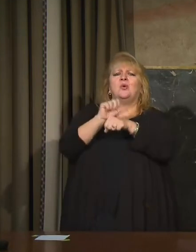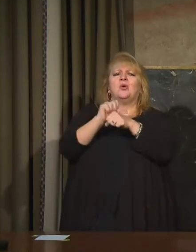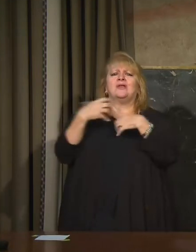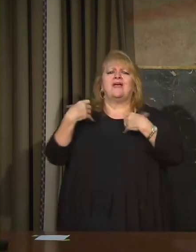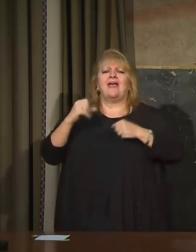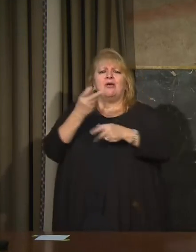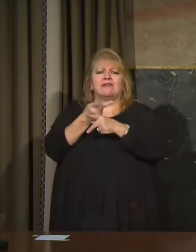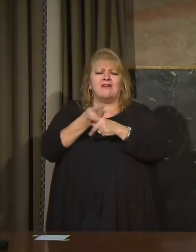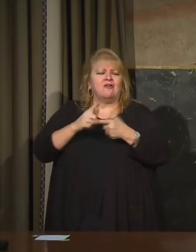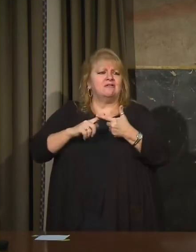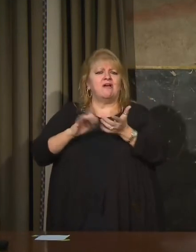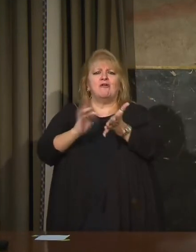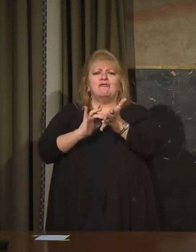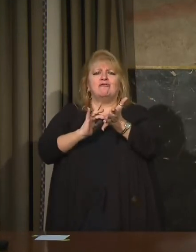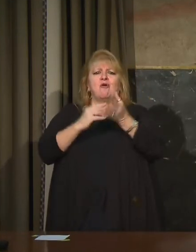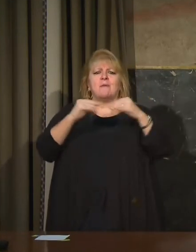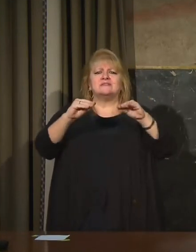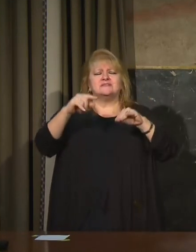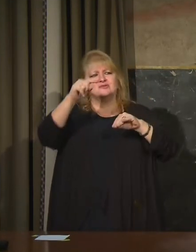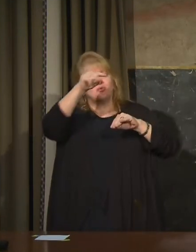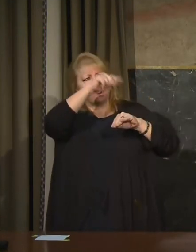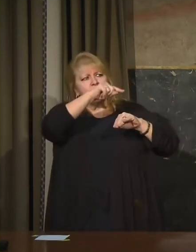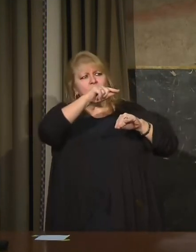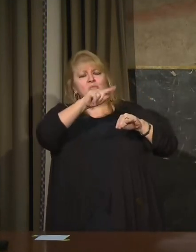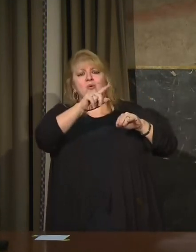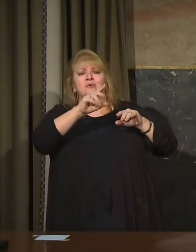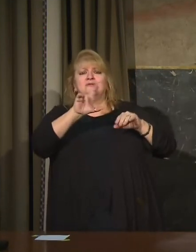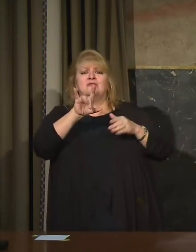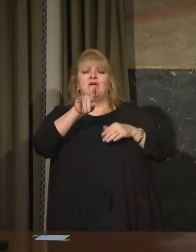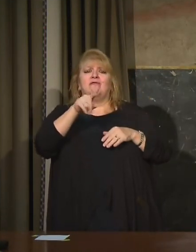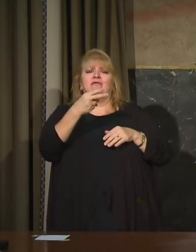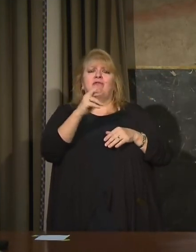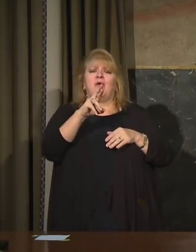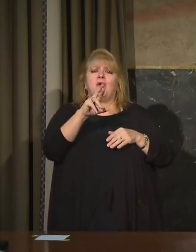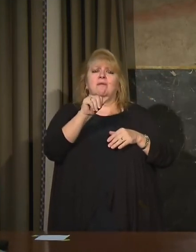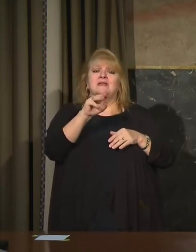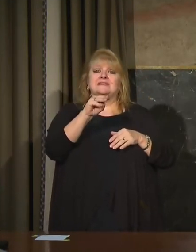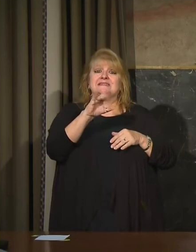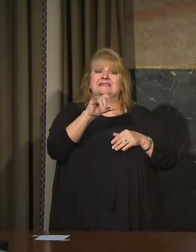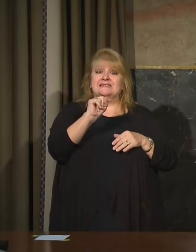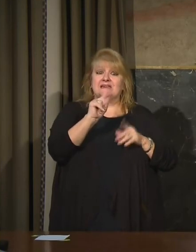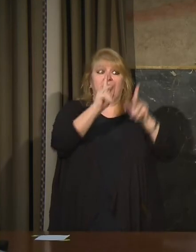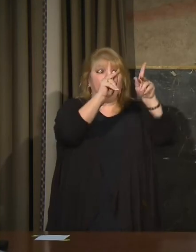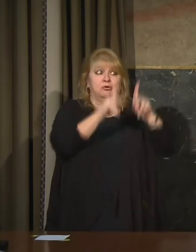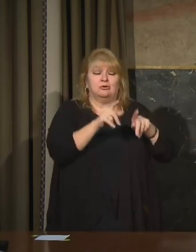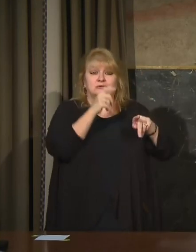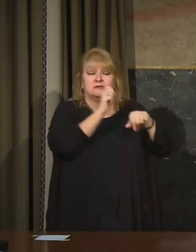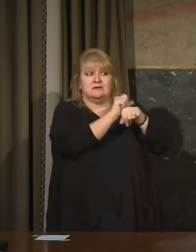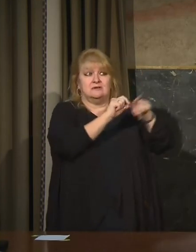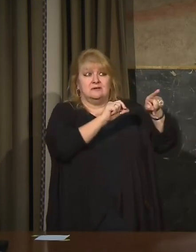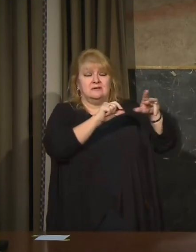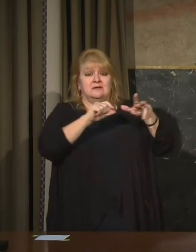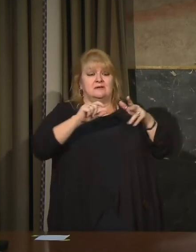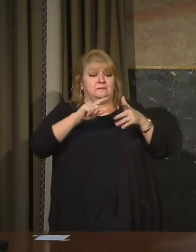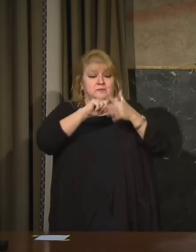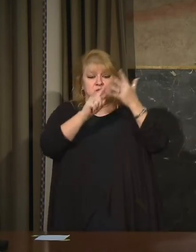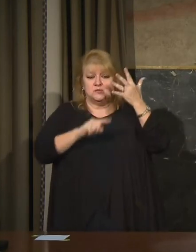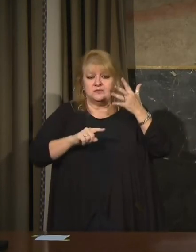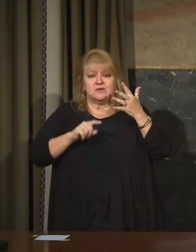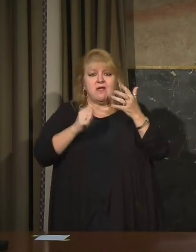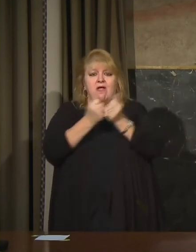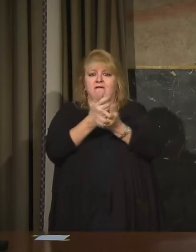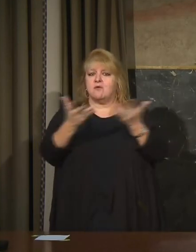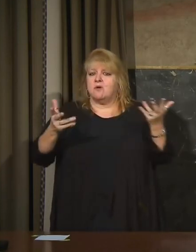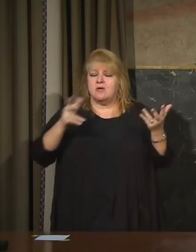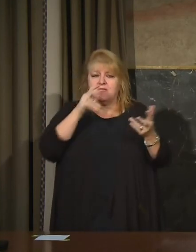doctors, our nurses, everybody who is working so hard and has been working for so long to deal with the pandemic and now to